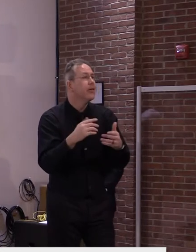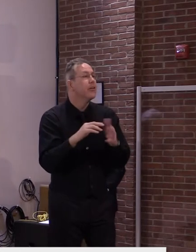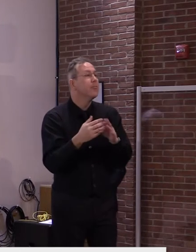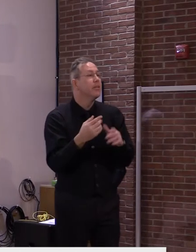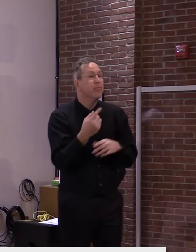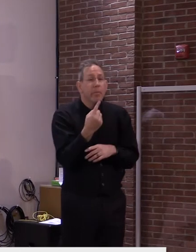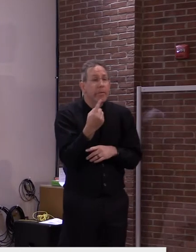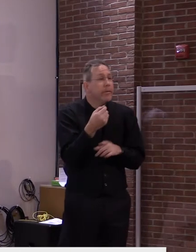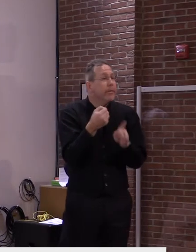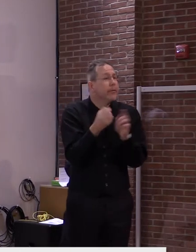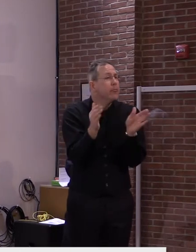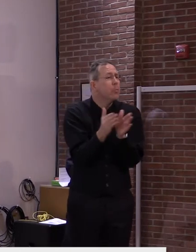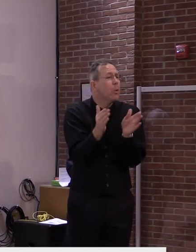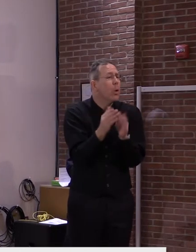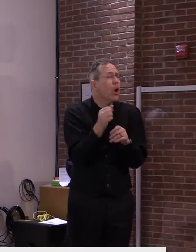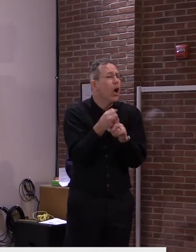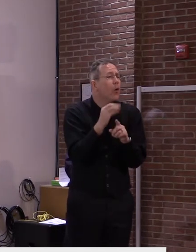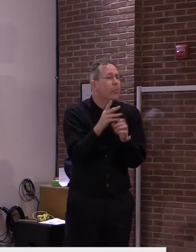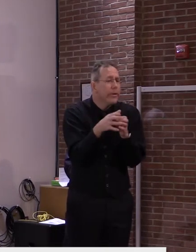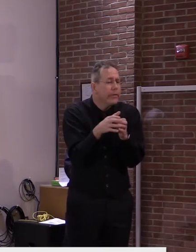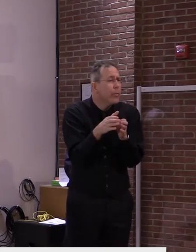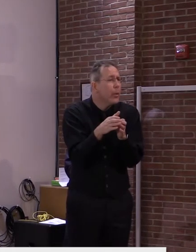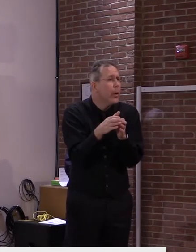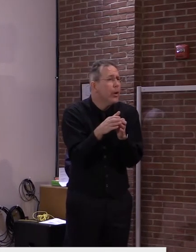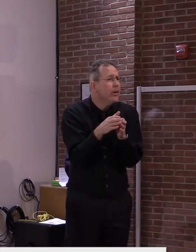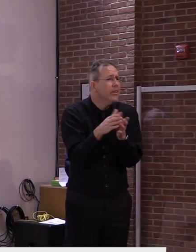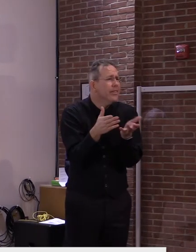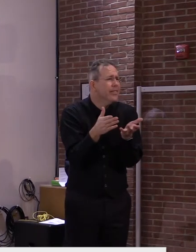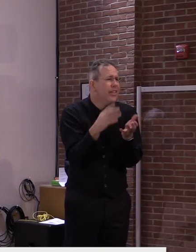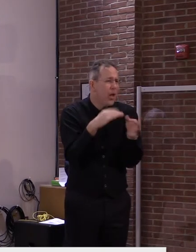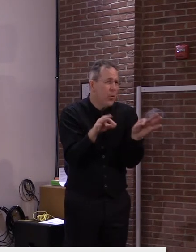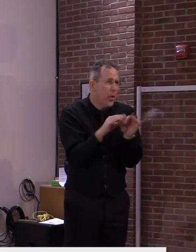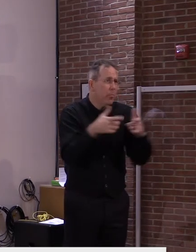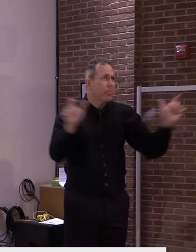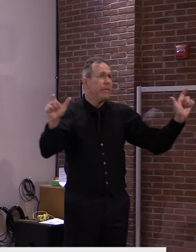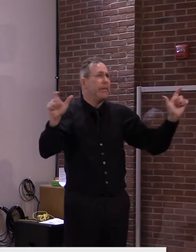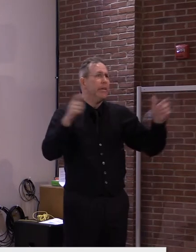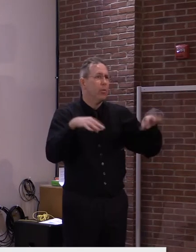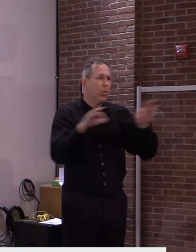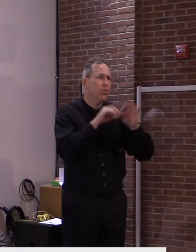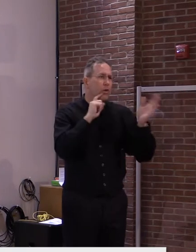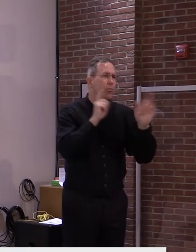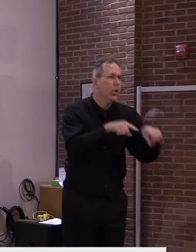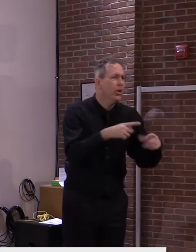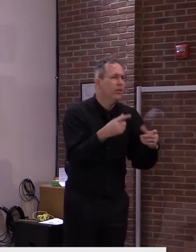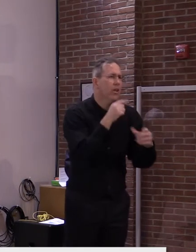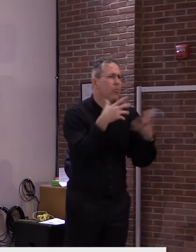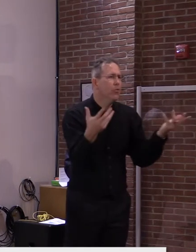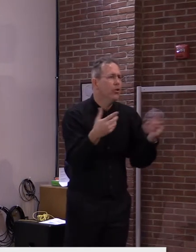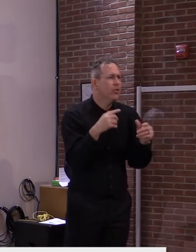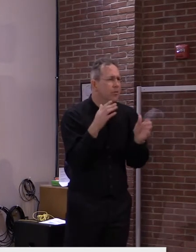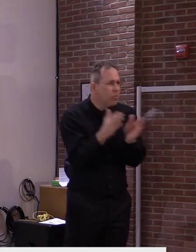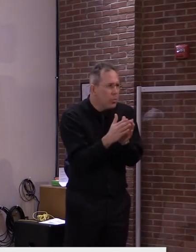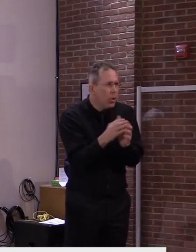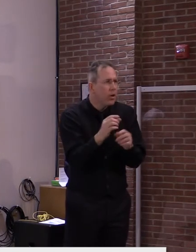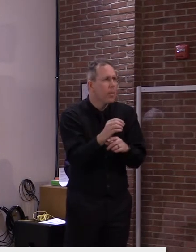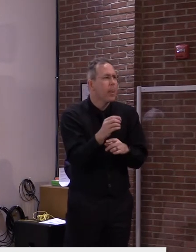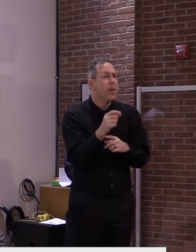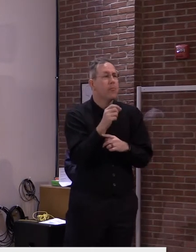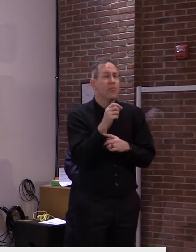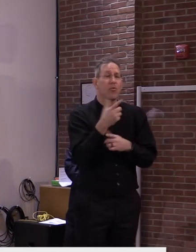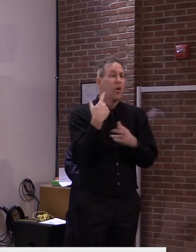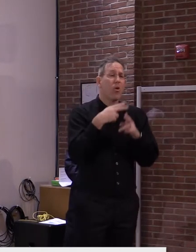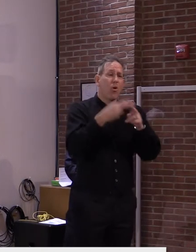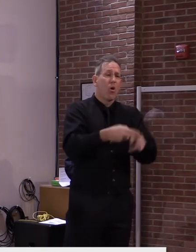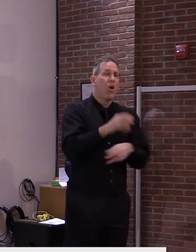large numbers. It can be very, very small and narrowly defined by an epidemiologic definition